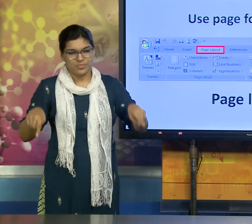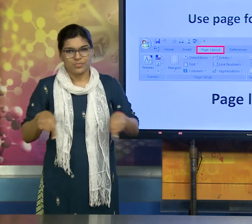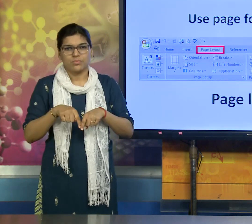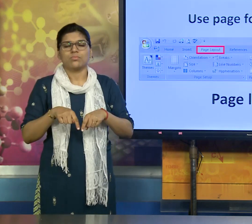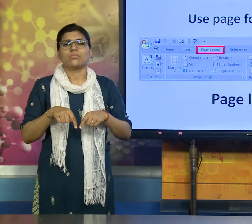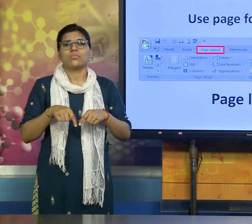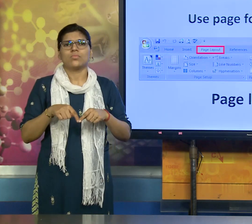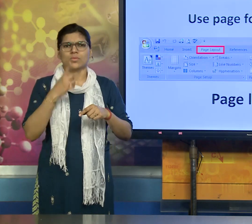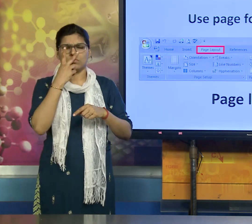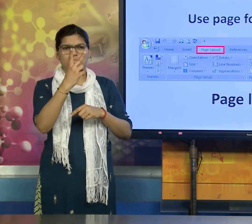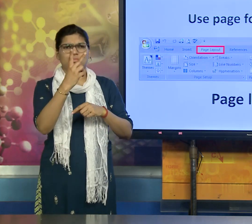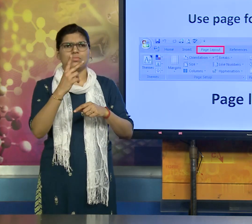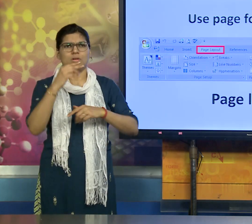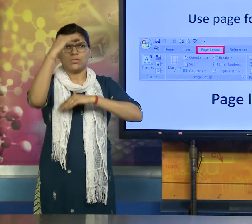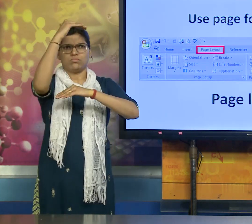Use page formatting.